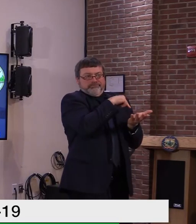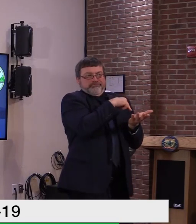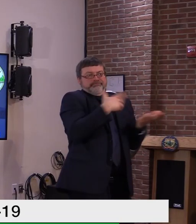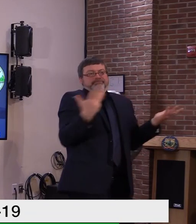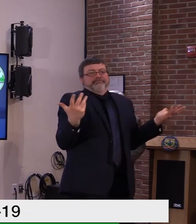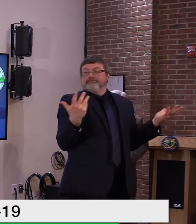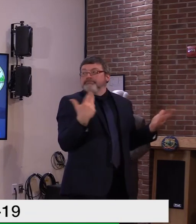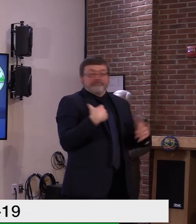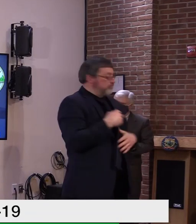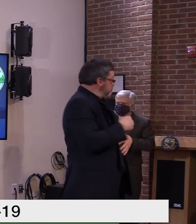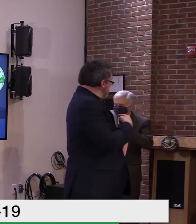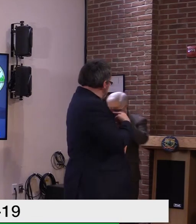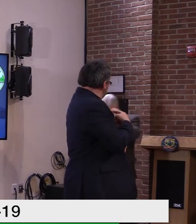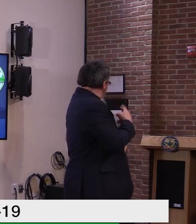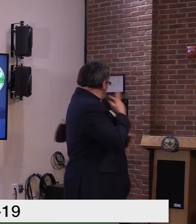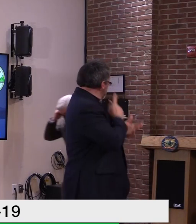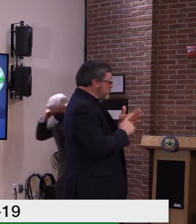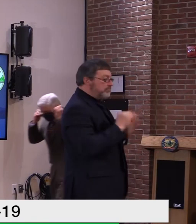Secretary,